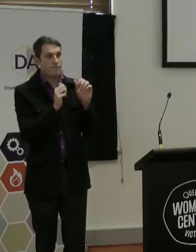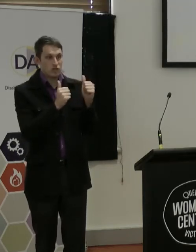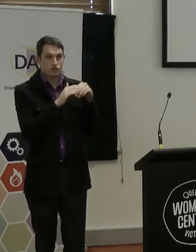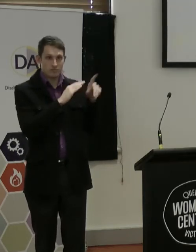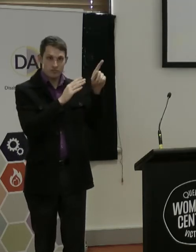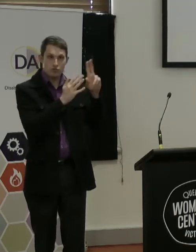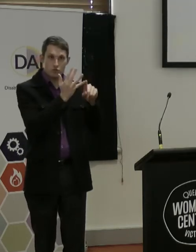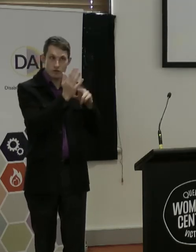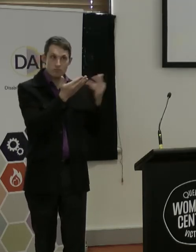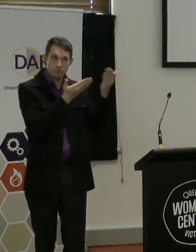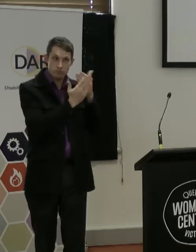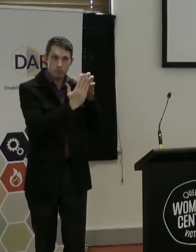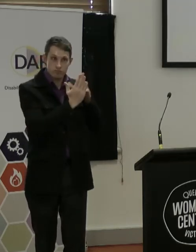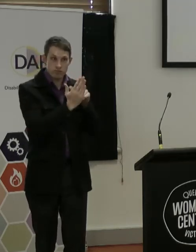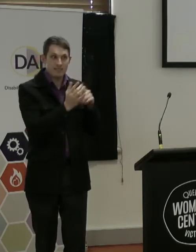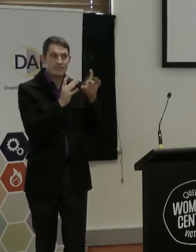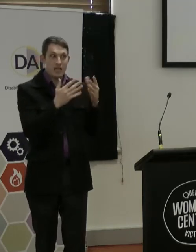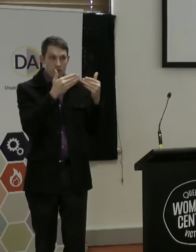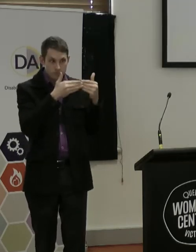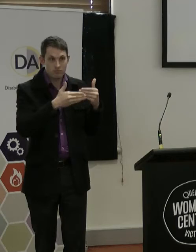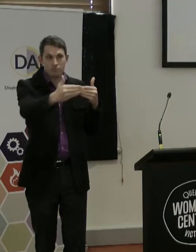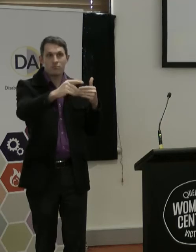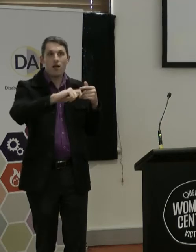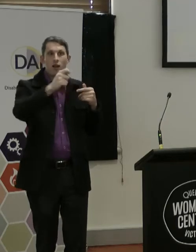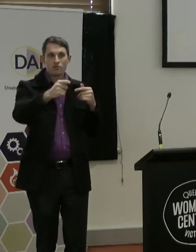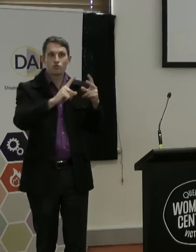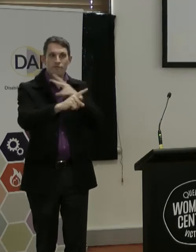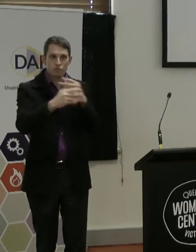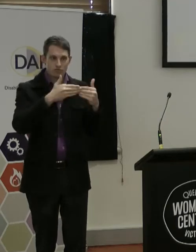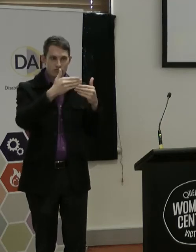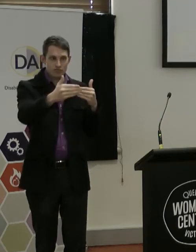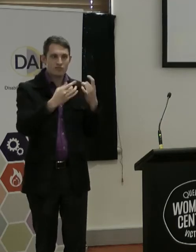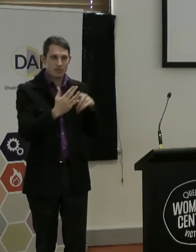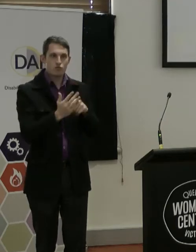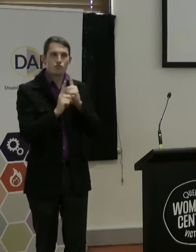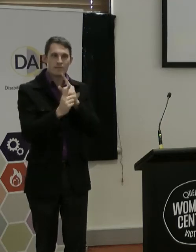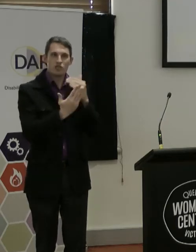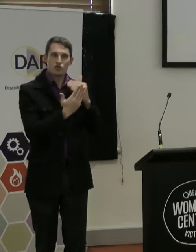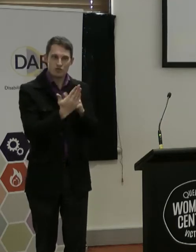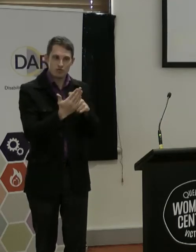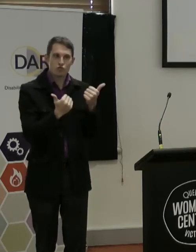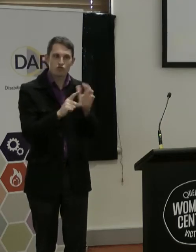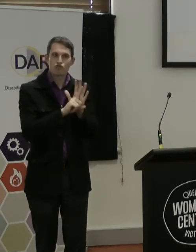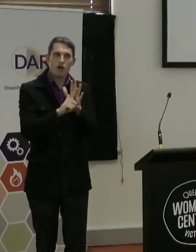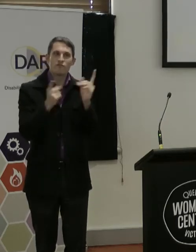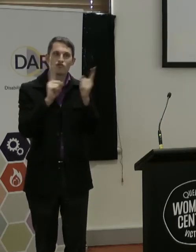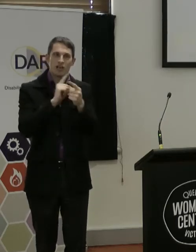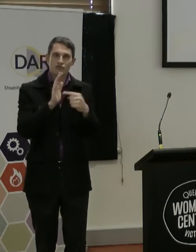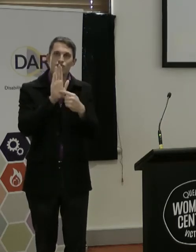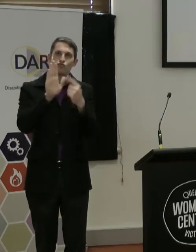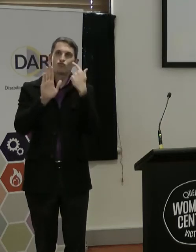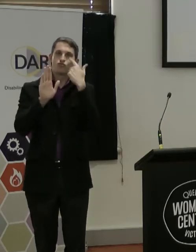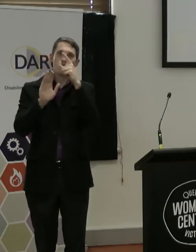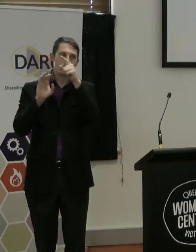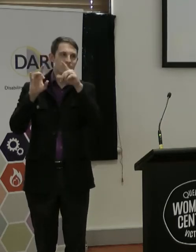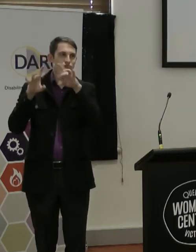using these concluding observations and the recommendations within them to drive change and to say to government, this is the standard that has been set